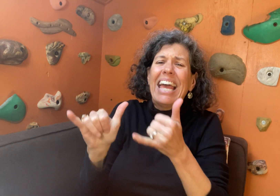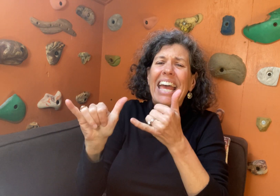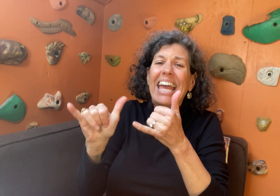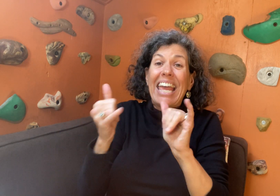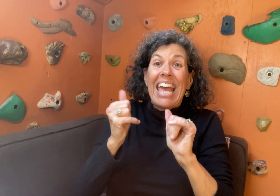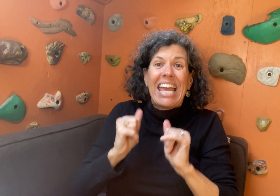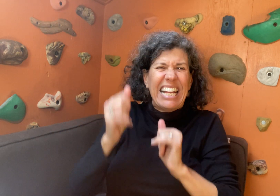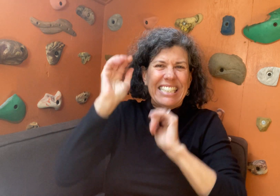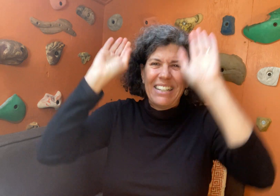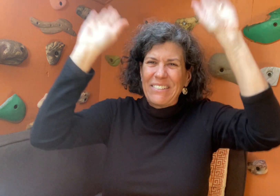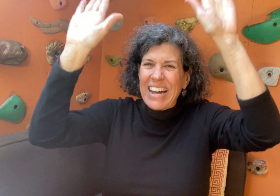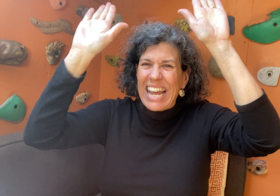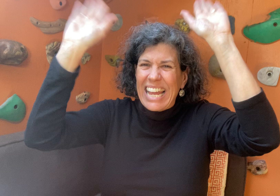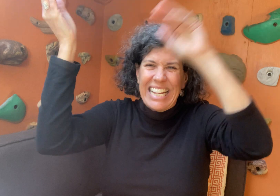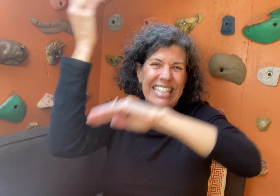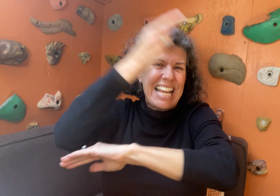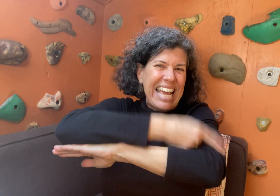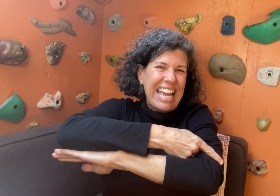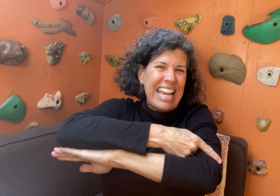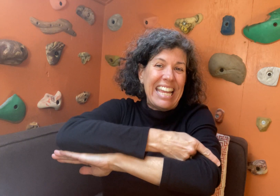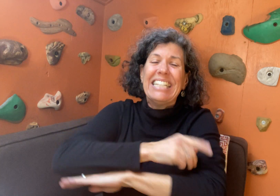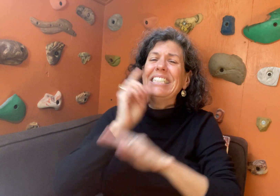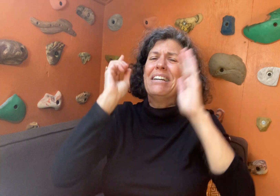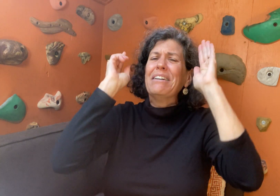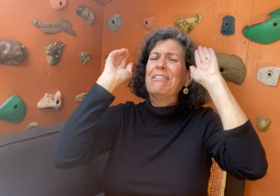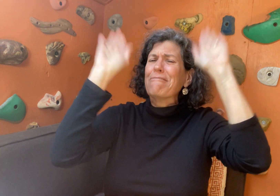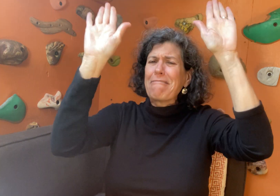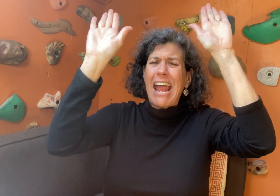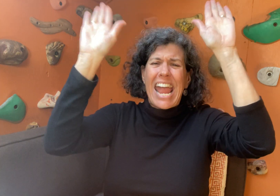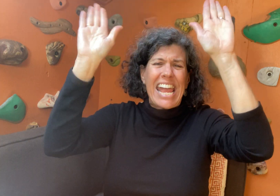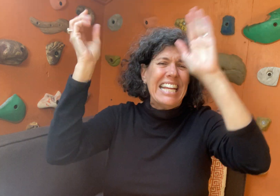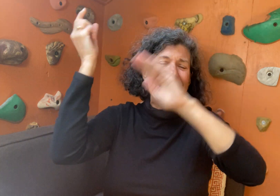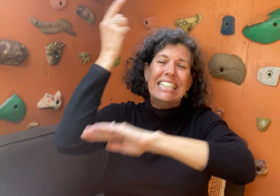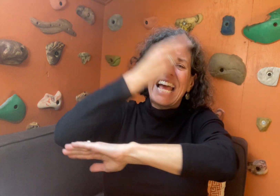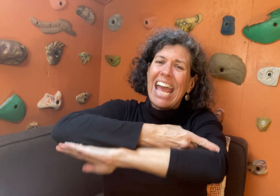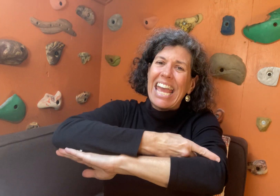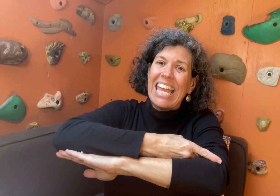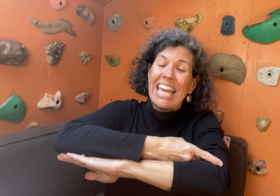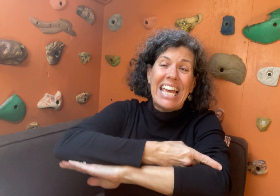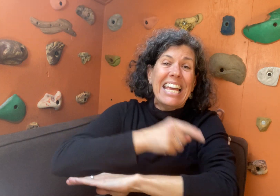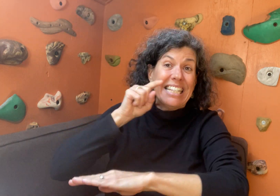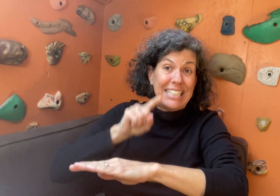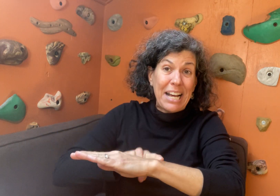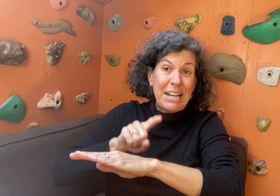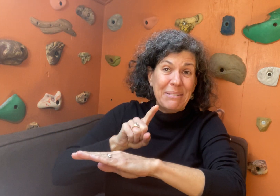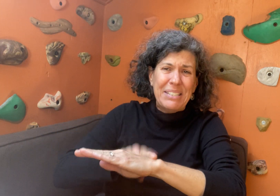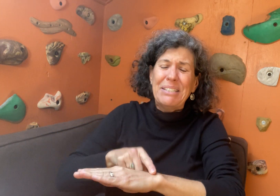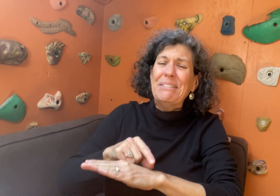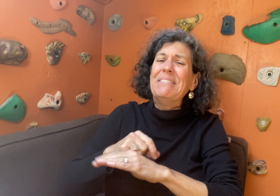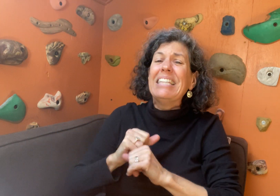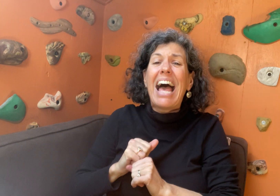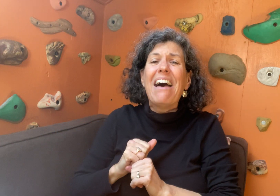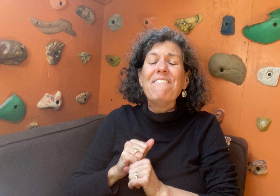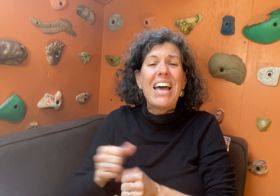play. It's a great day. It's a great day. It's time to laugh